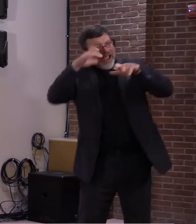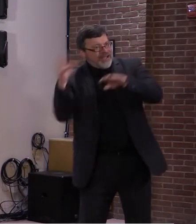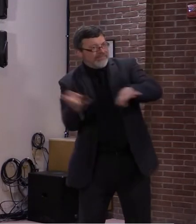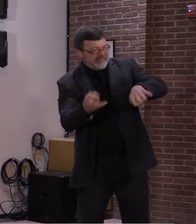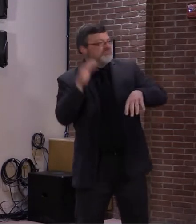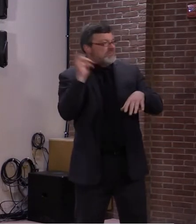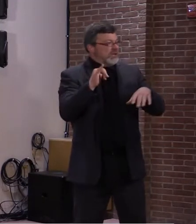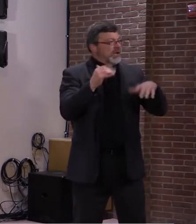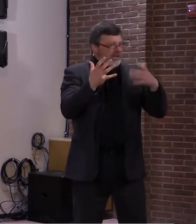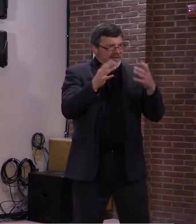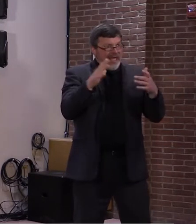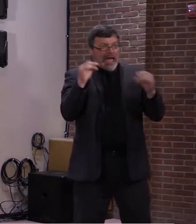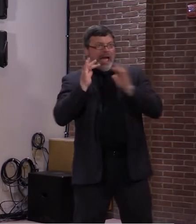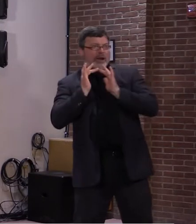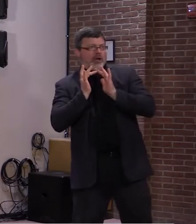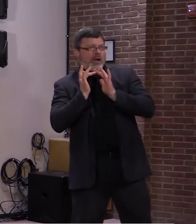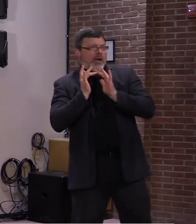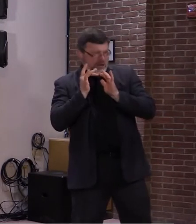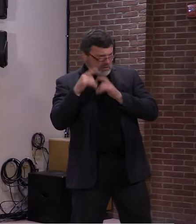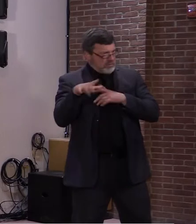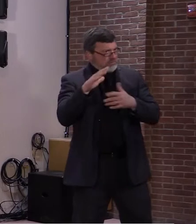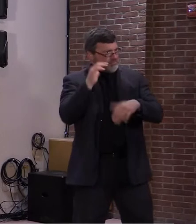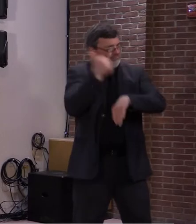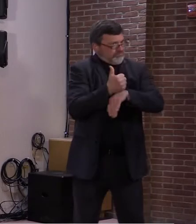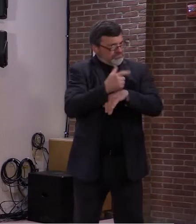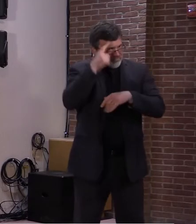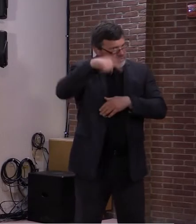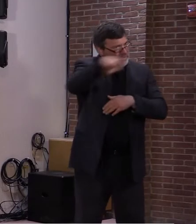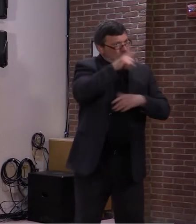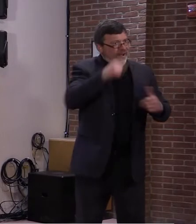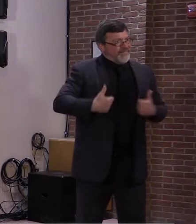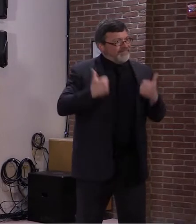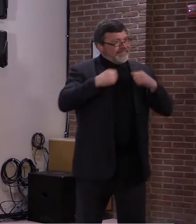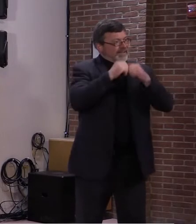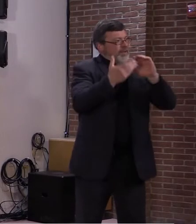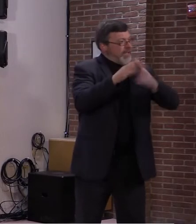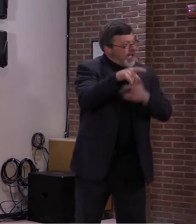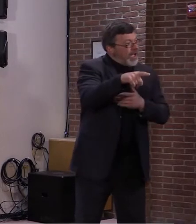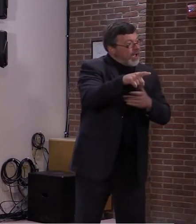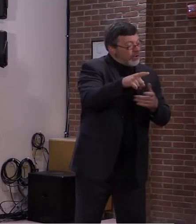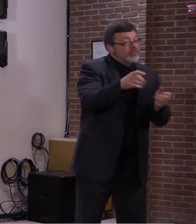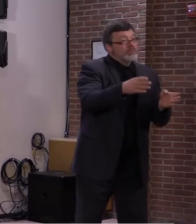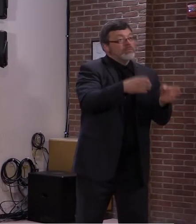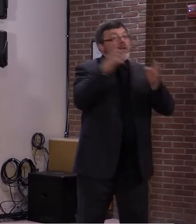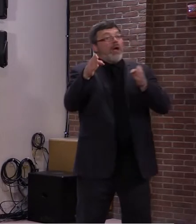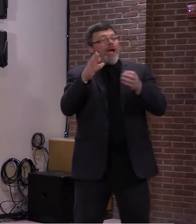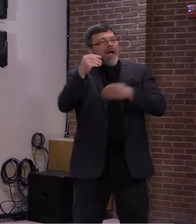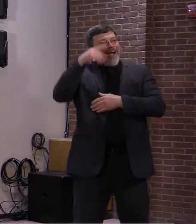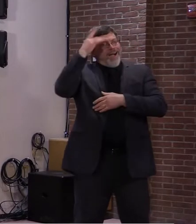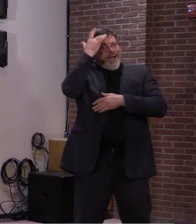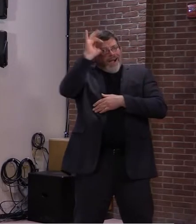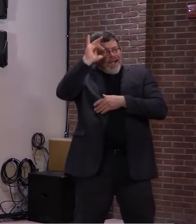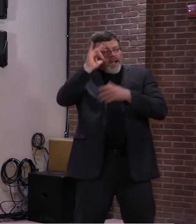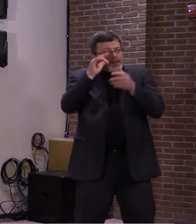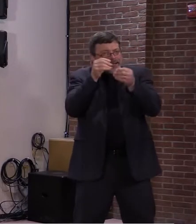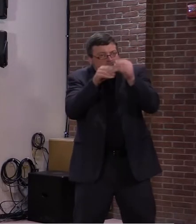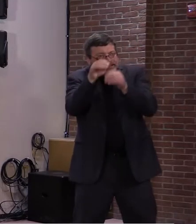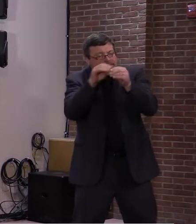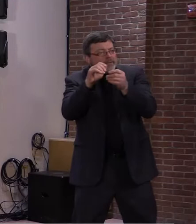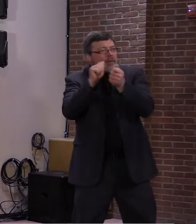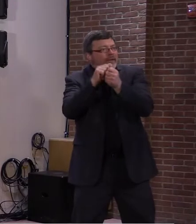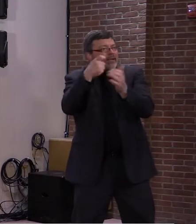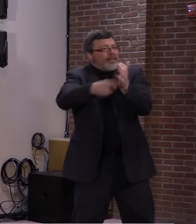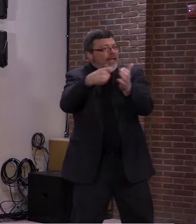relief and building out and improving housing stock for workers who are here and for those we're trying